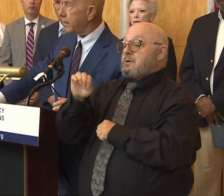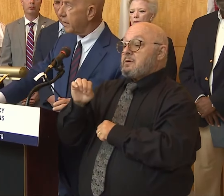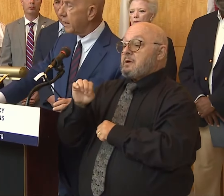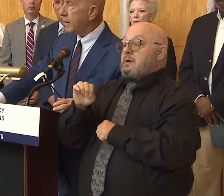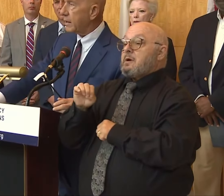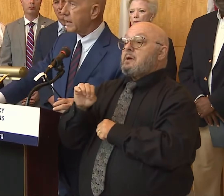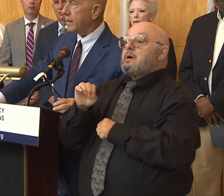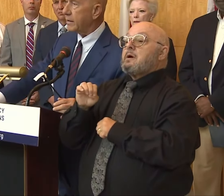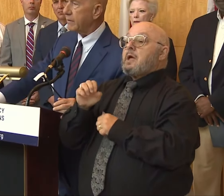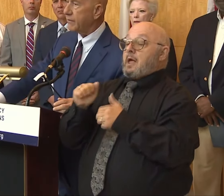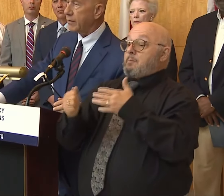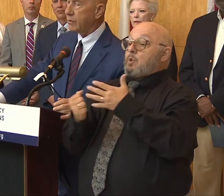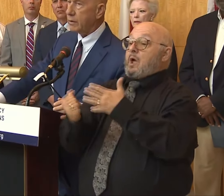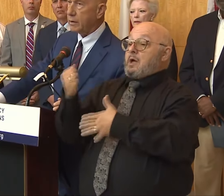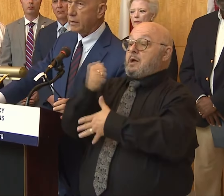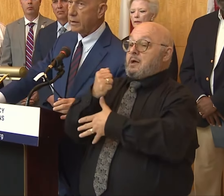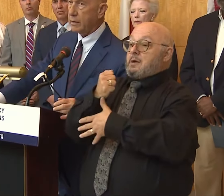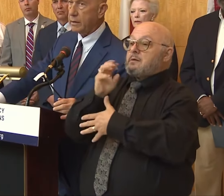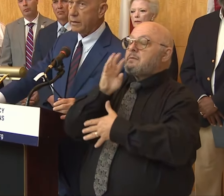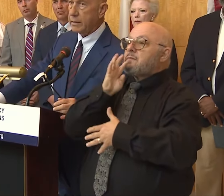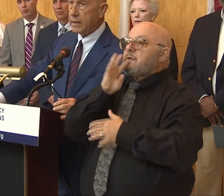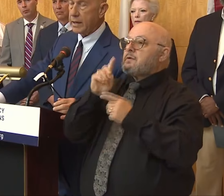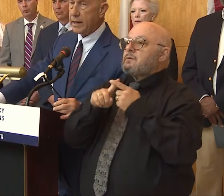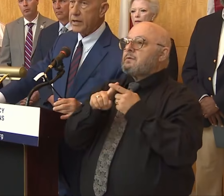to our federal